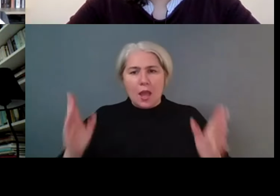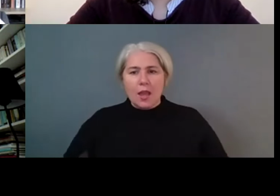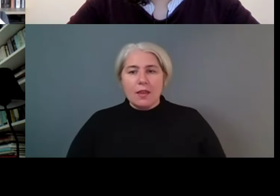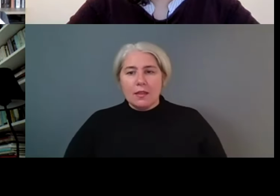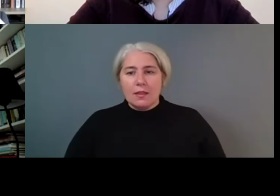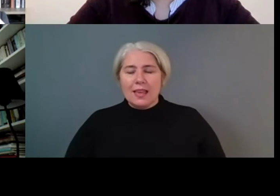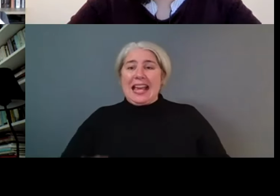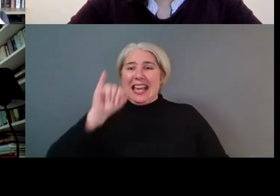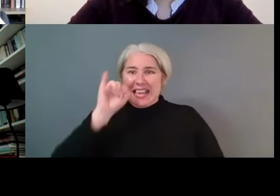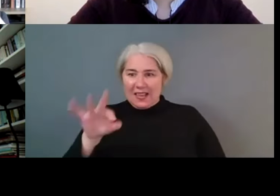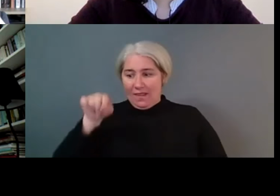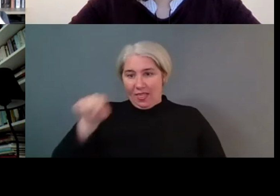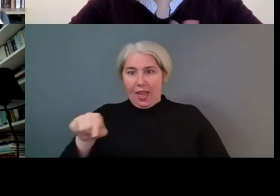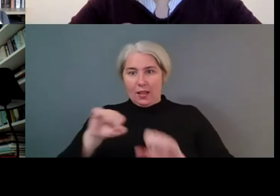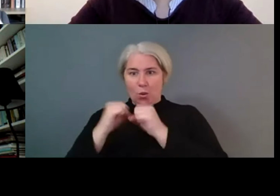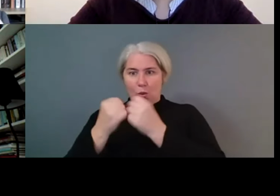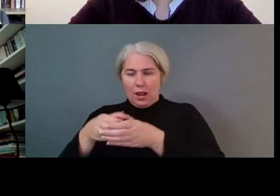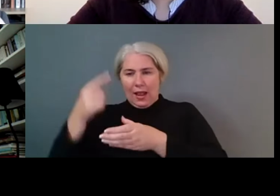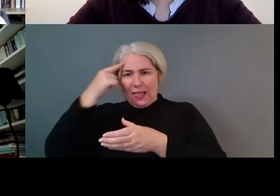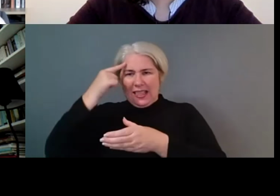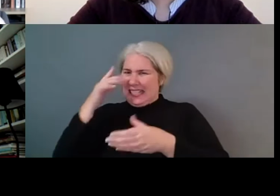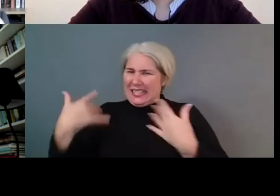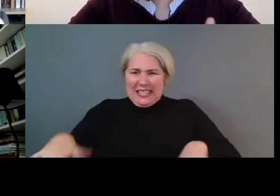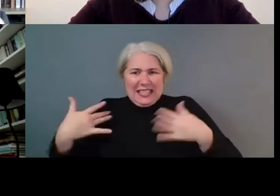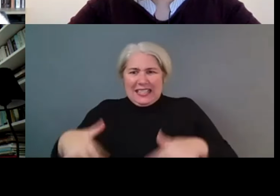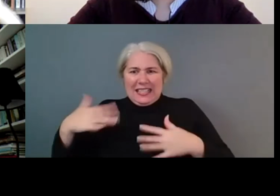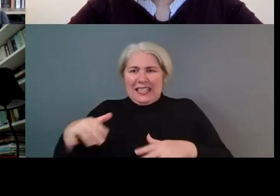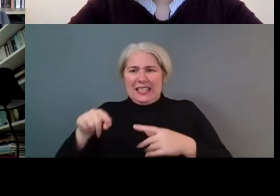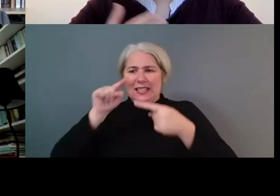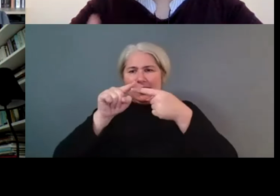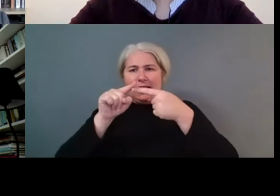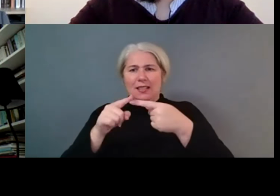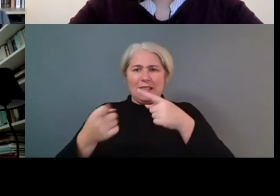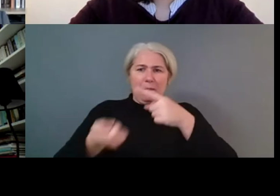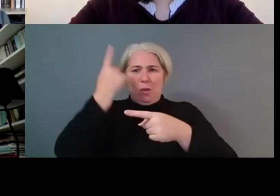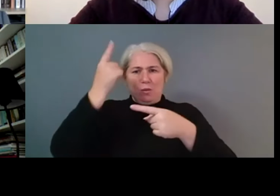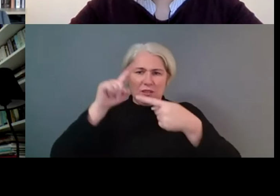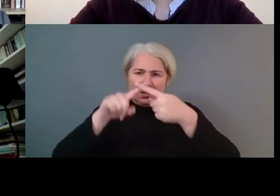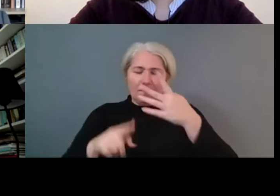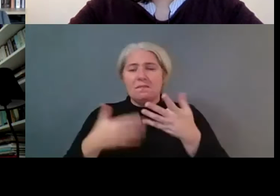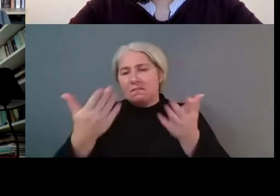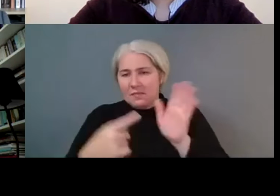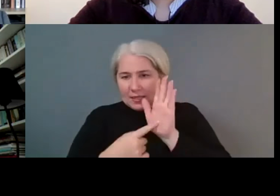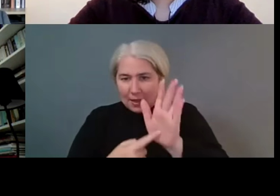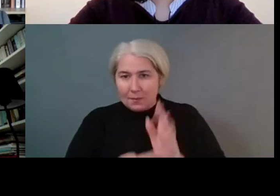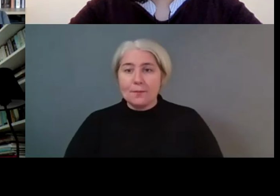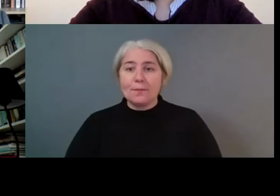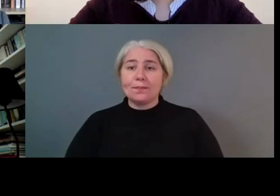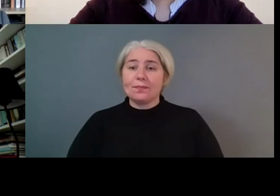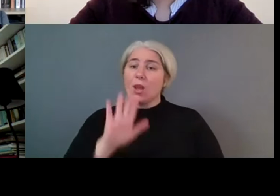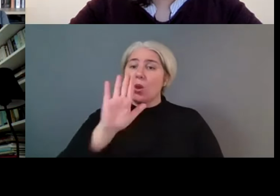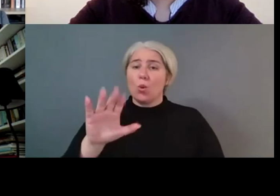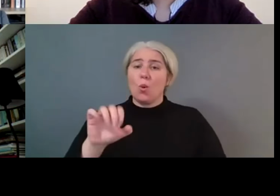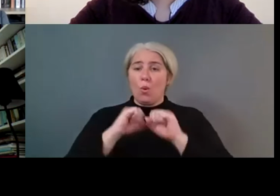important for the mission of that organization. For example, if you are an organization of persons